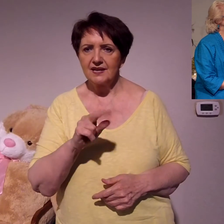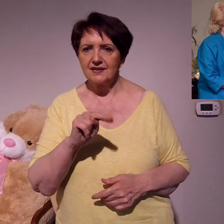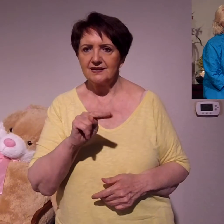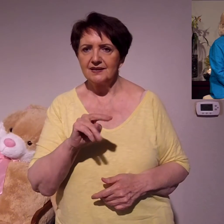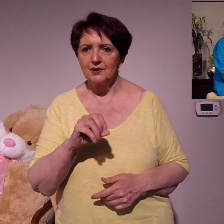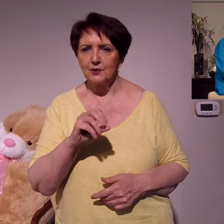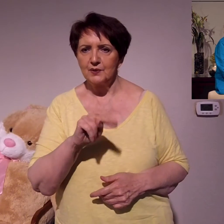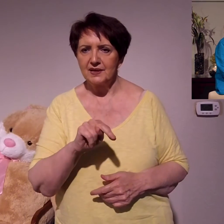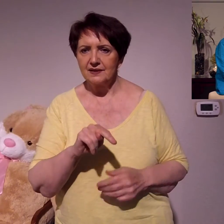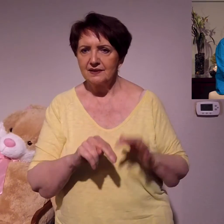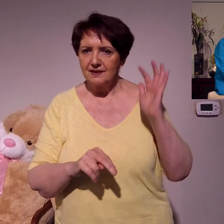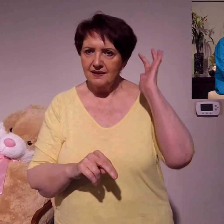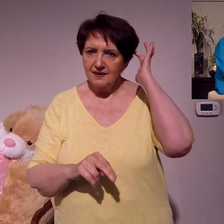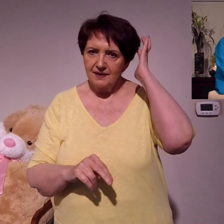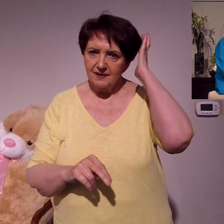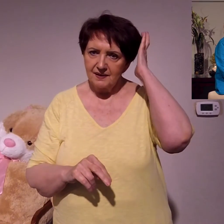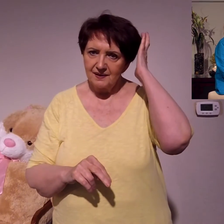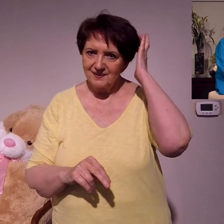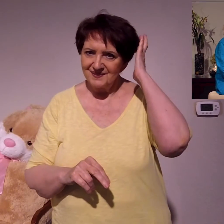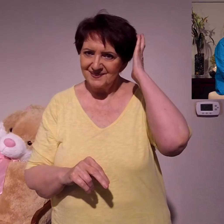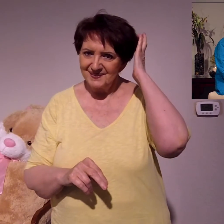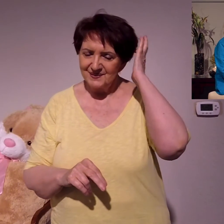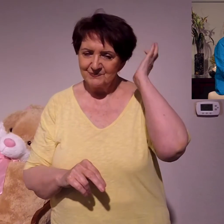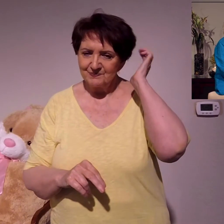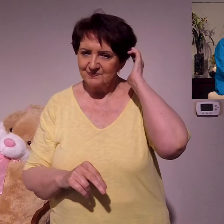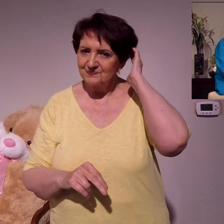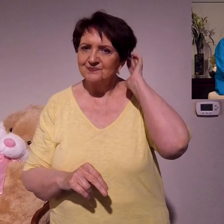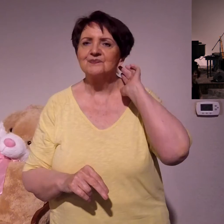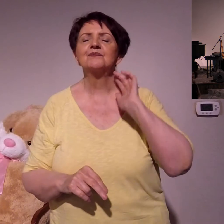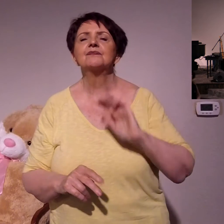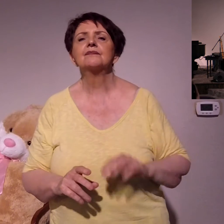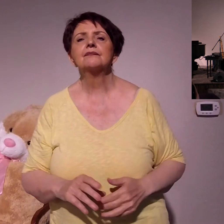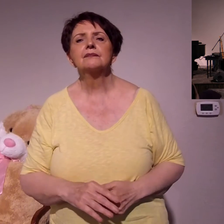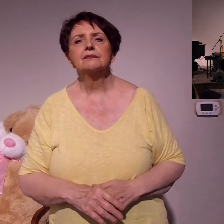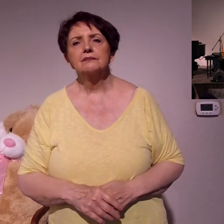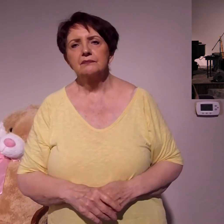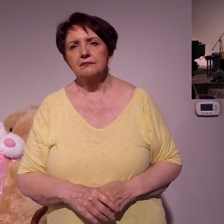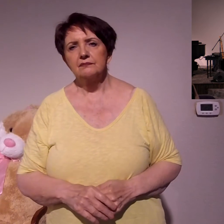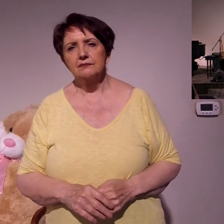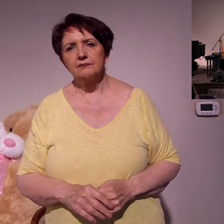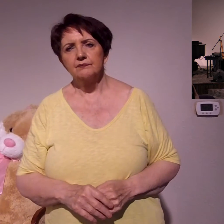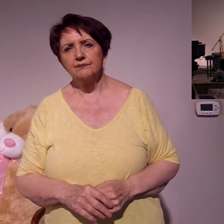phone starts getting low, what do? You recharge it, right? Or it's not going to work. Well, that's what